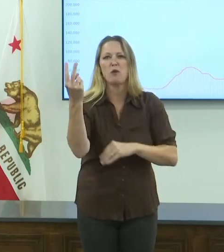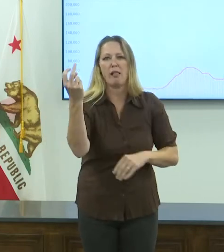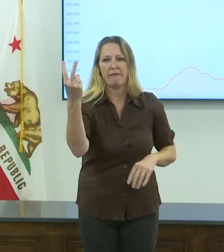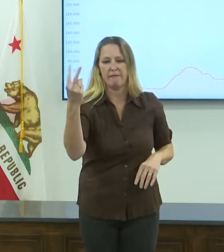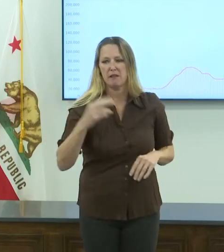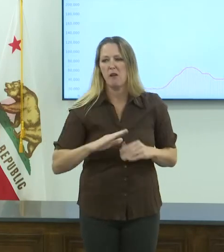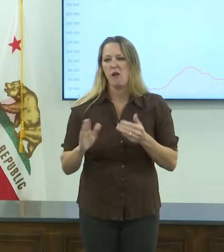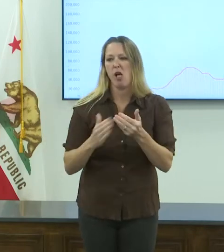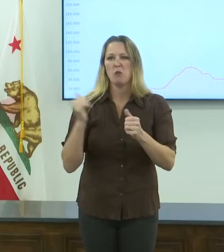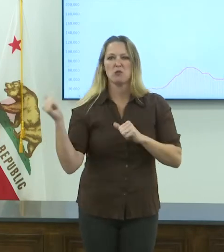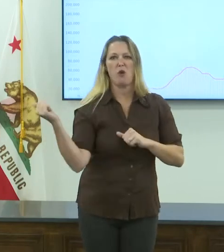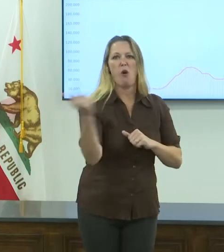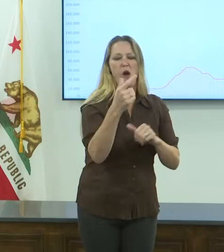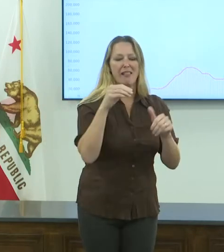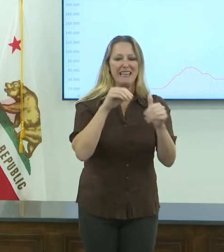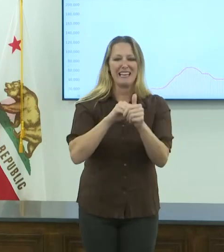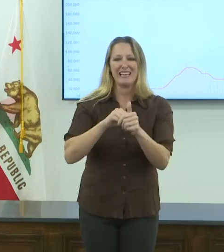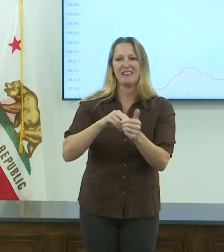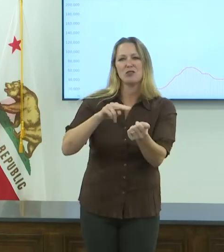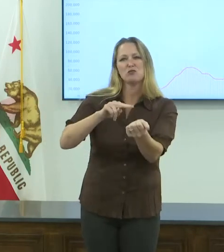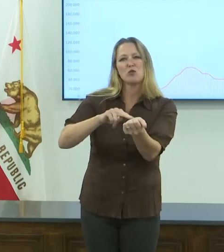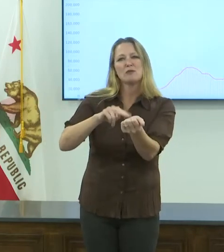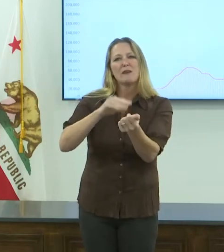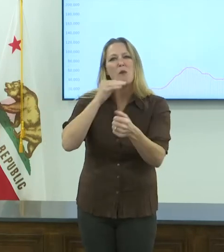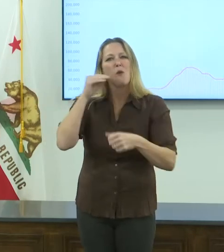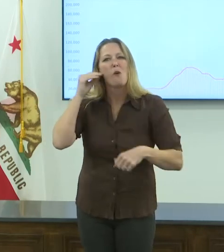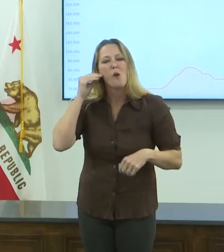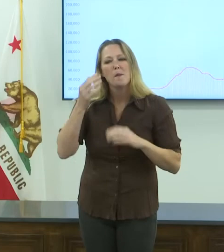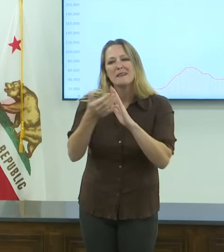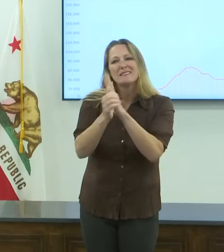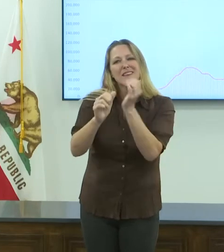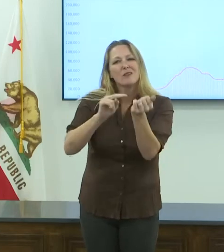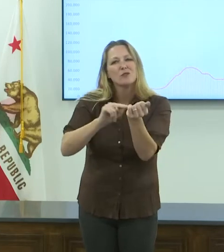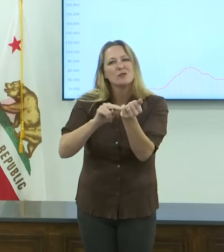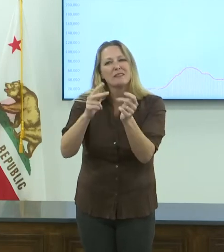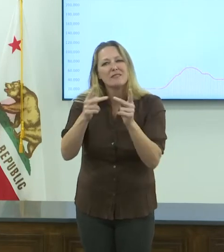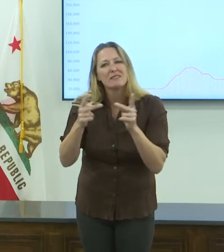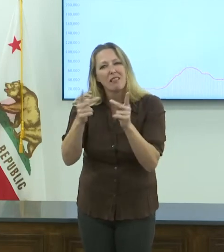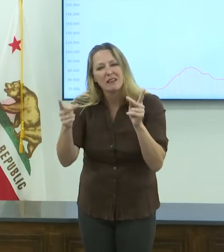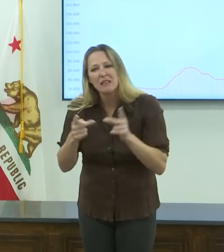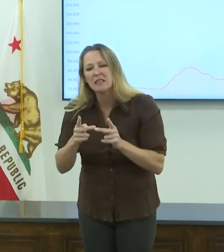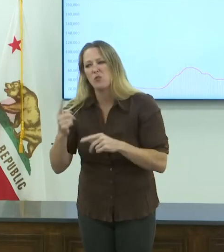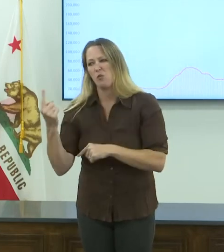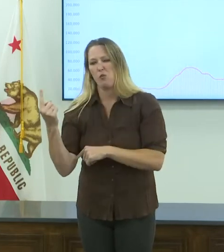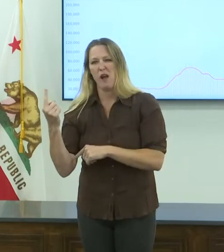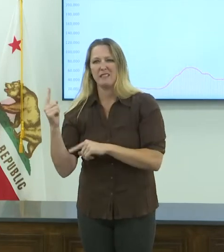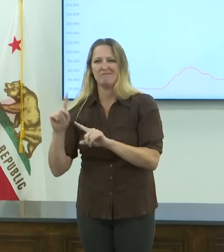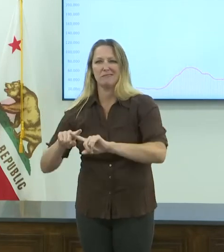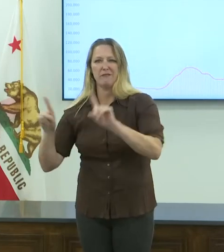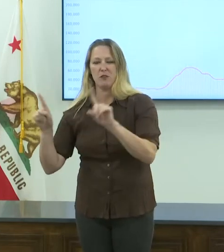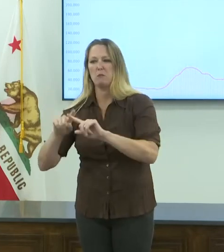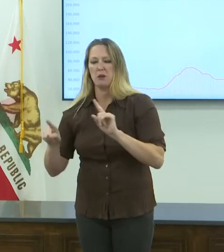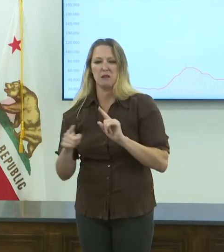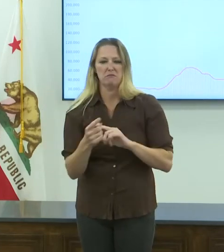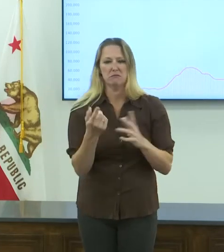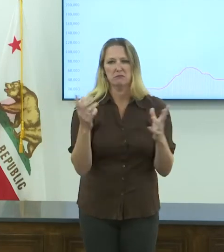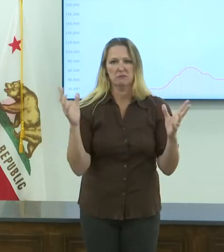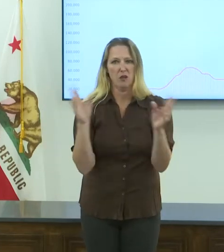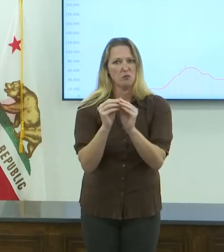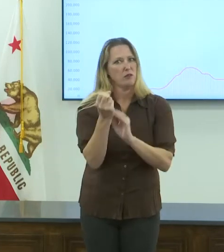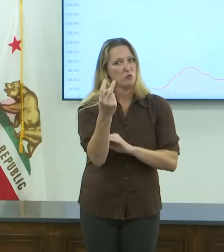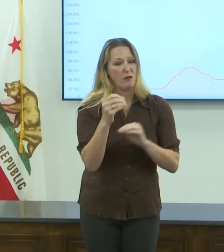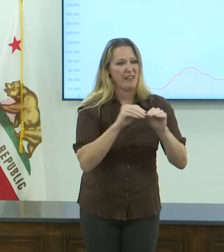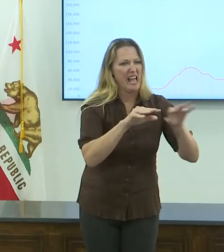skilled nursing facilities. So that gives us pause, and we've been very much engaged in responding to those. We have had 4